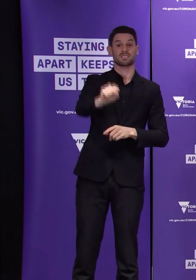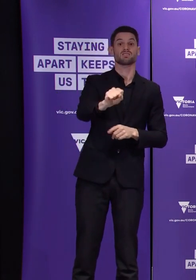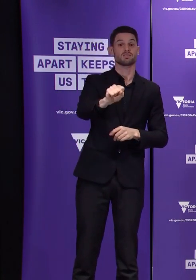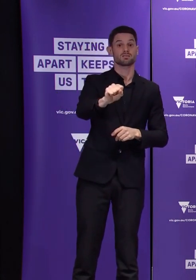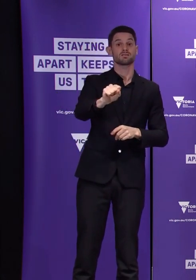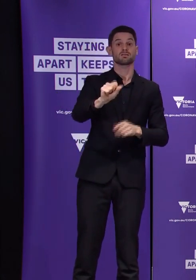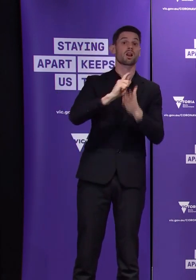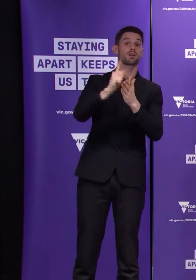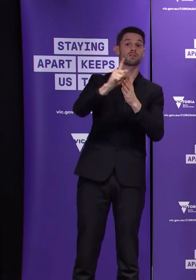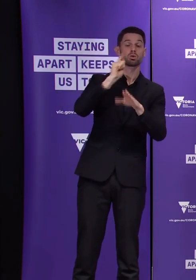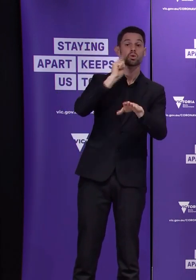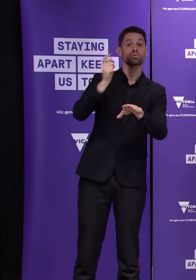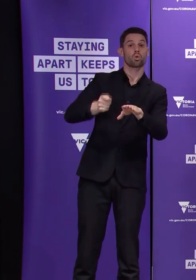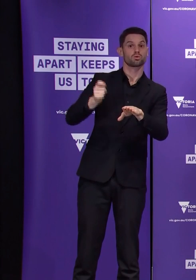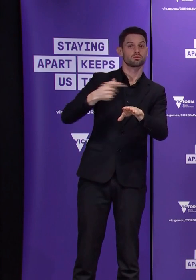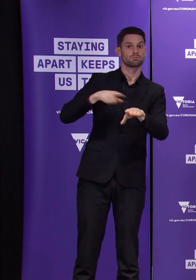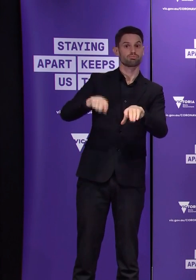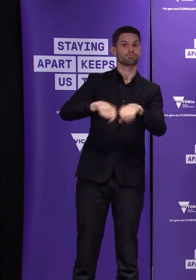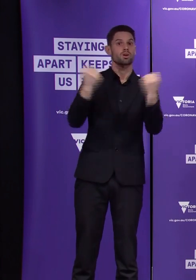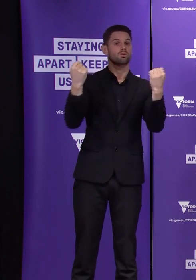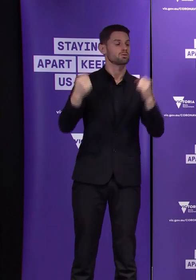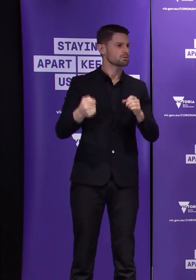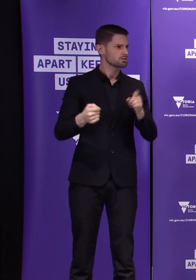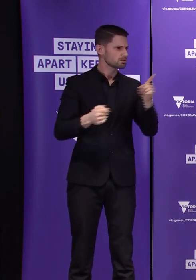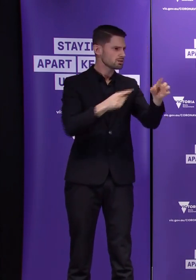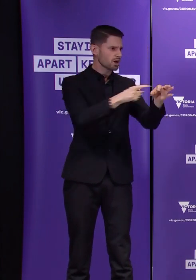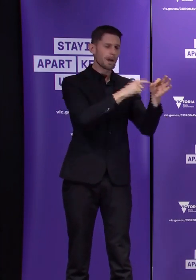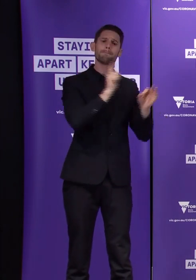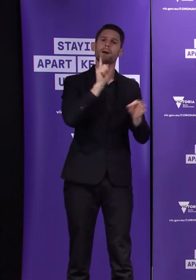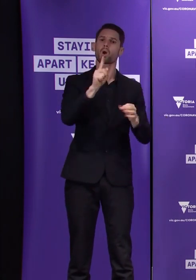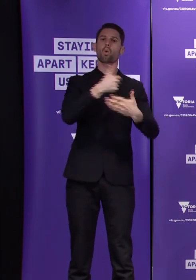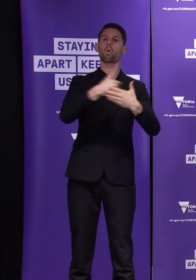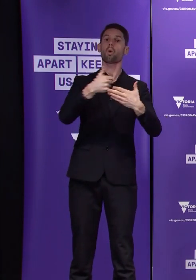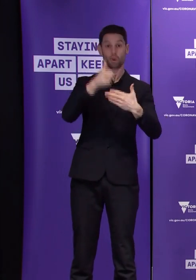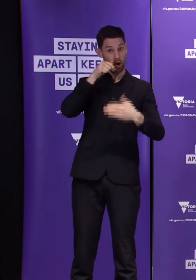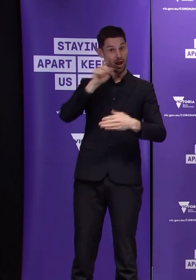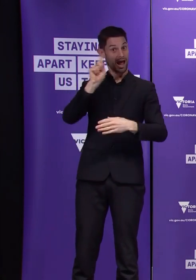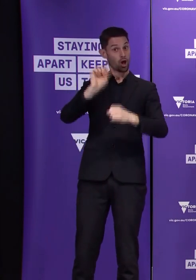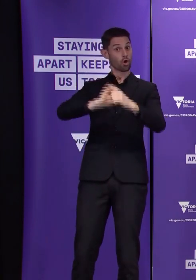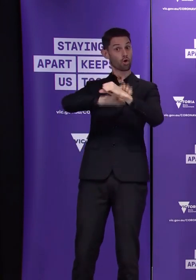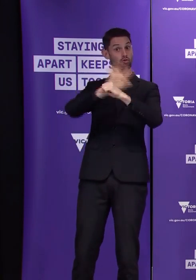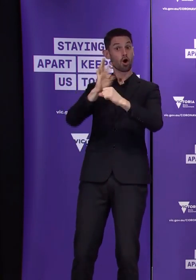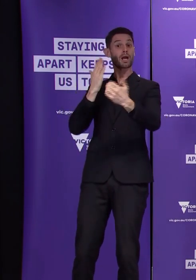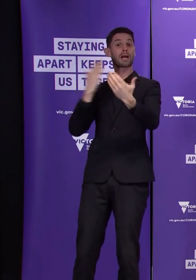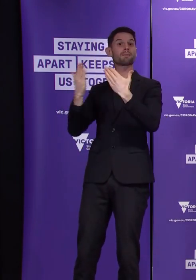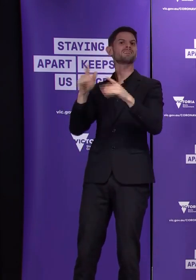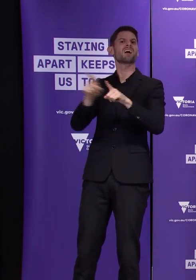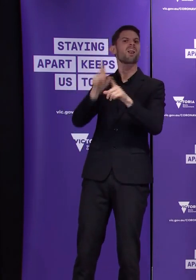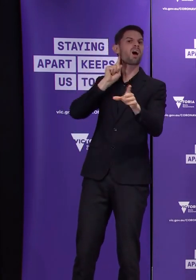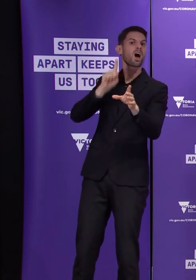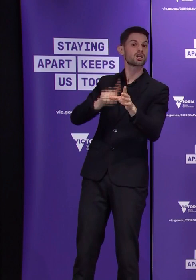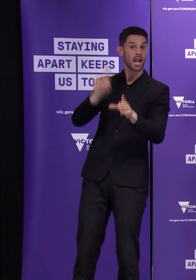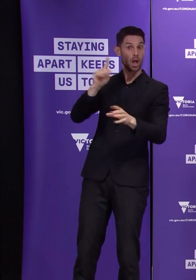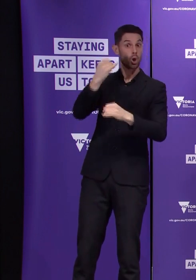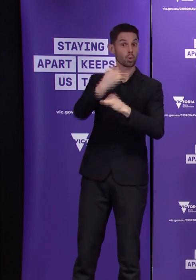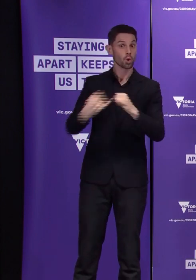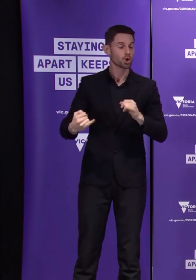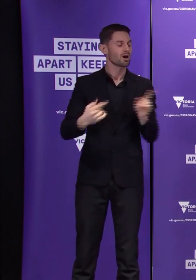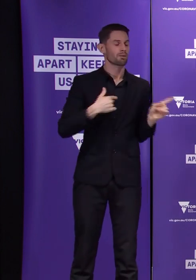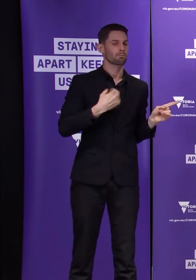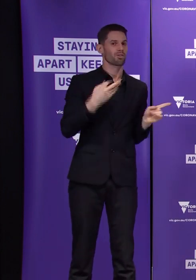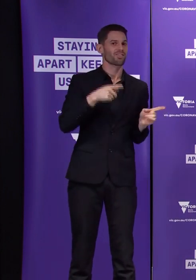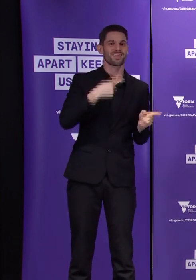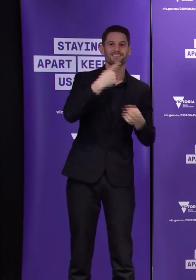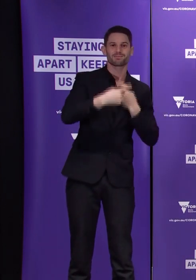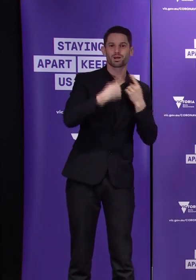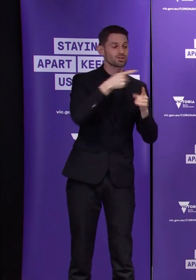in court at a later date. How does that compare to I don't have the comparative data to hand. We can get that for you, though. We can give an indication.